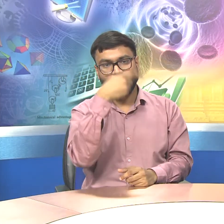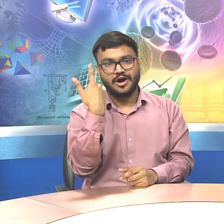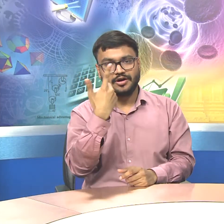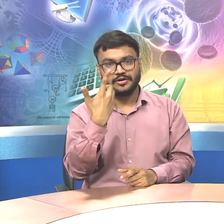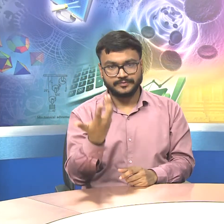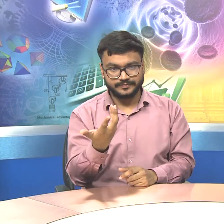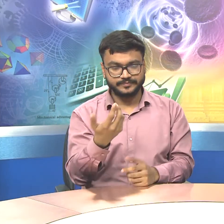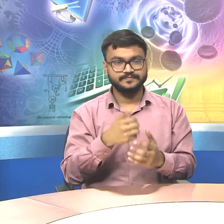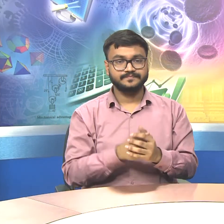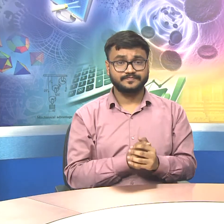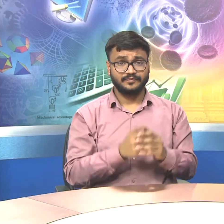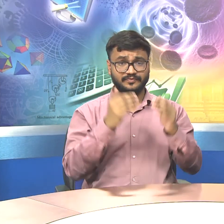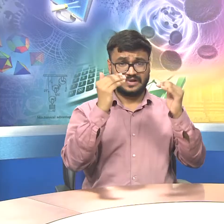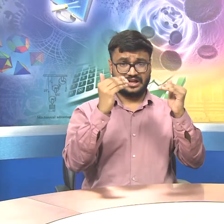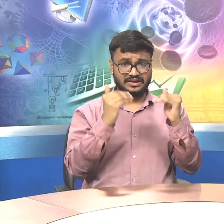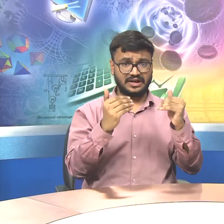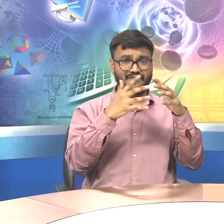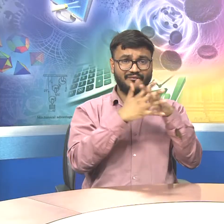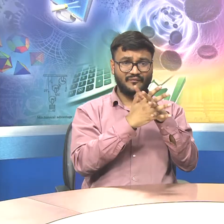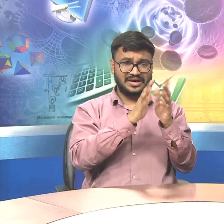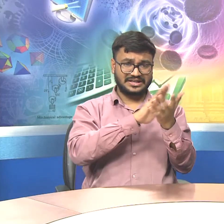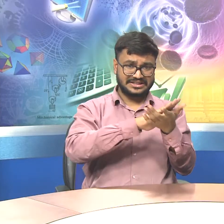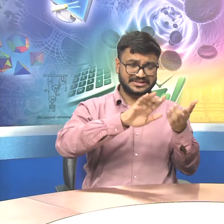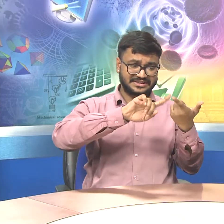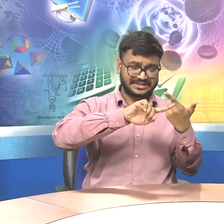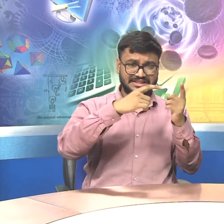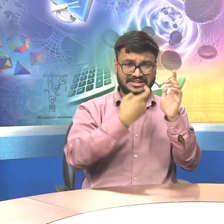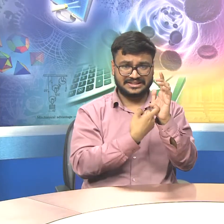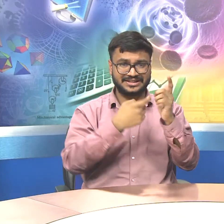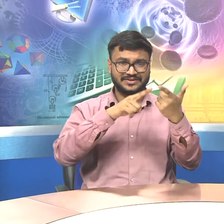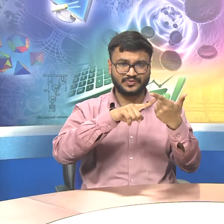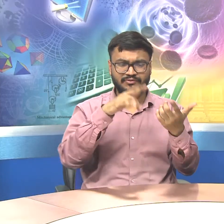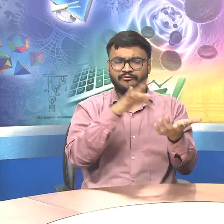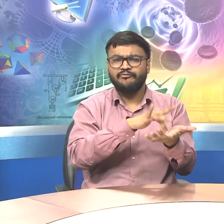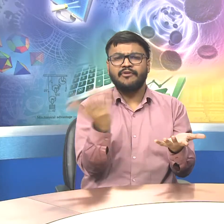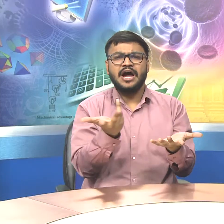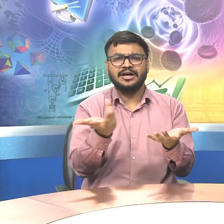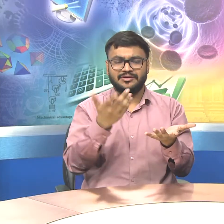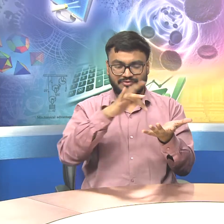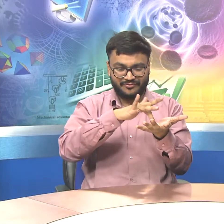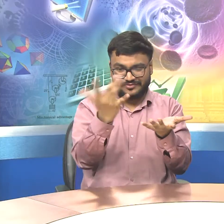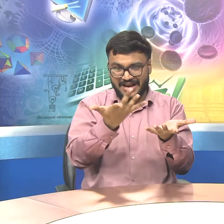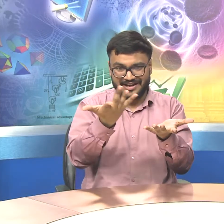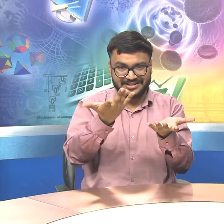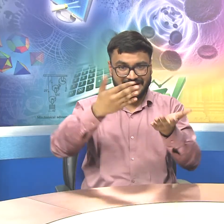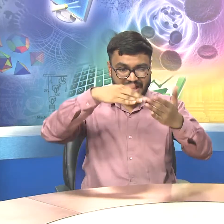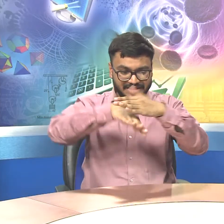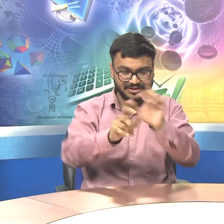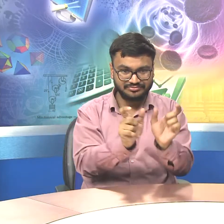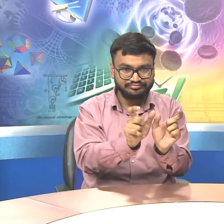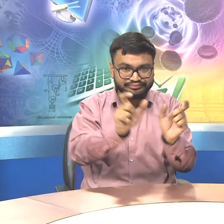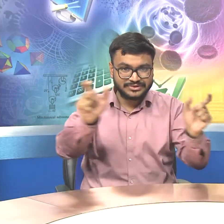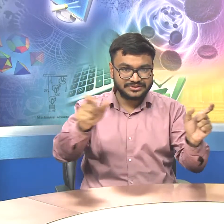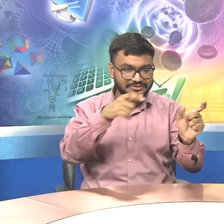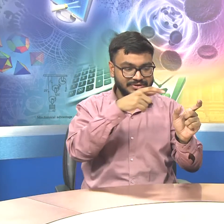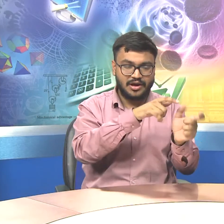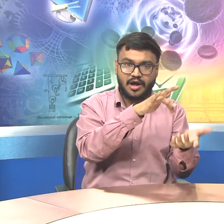has two different words which combines make the meaning of who, and second is where